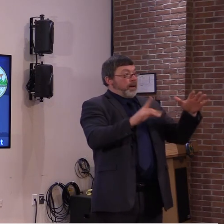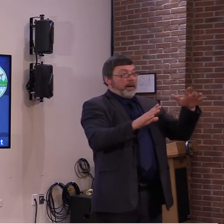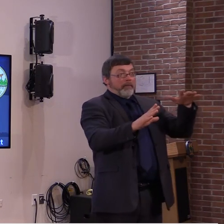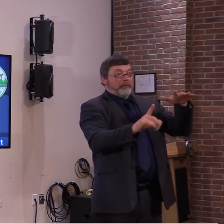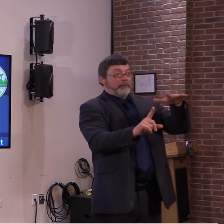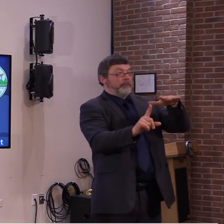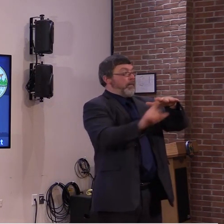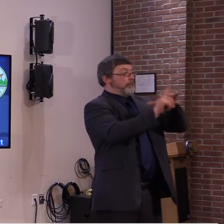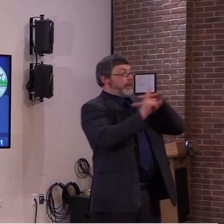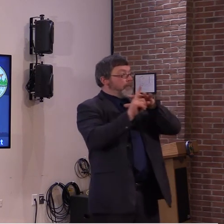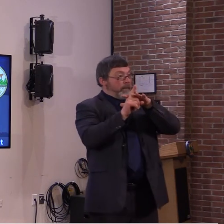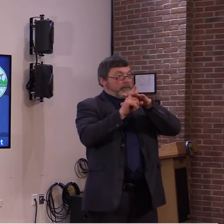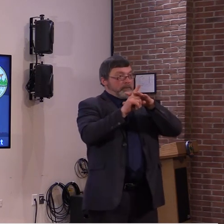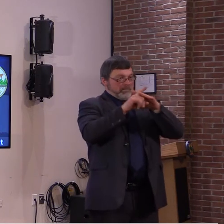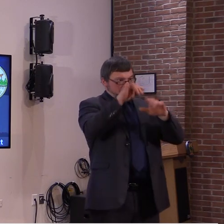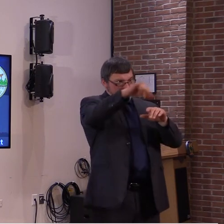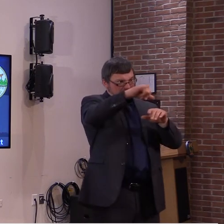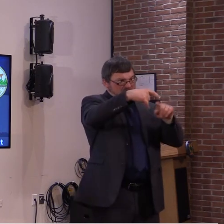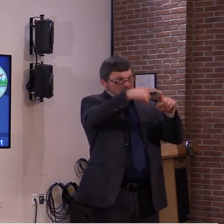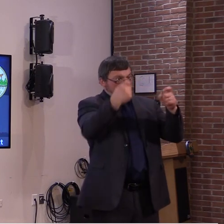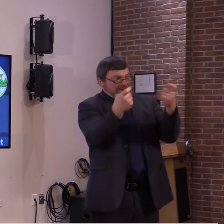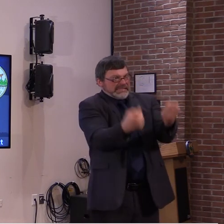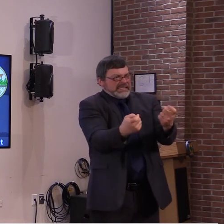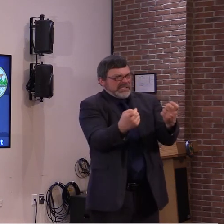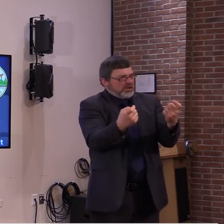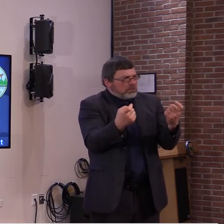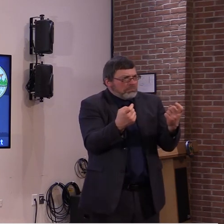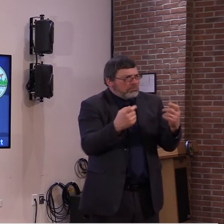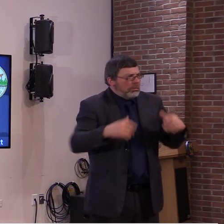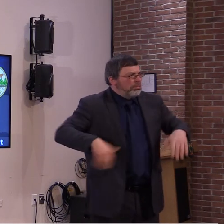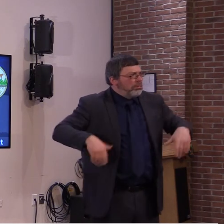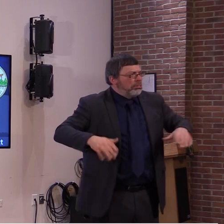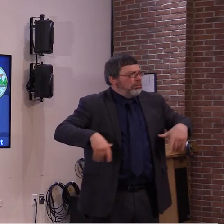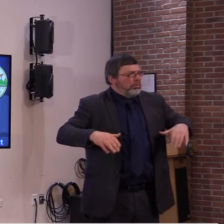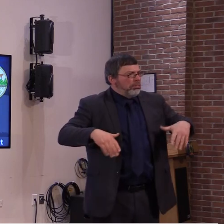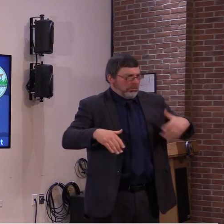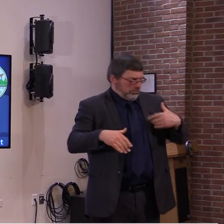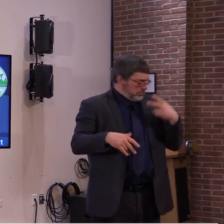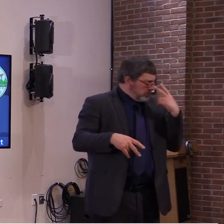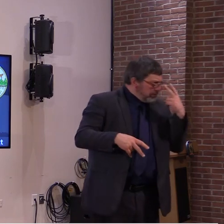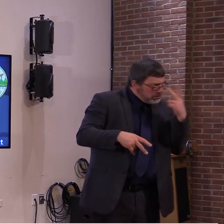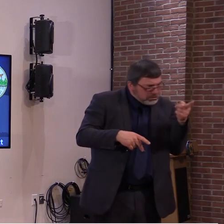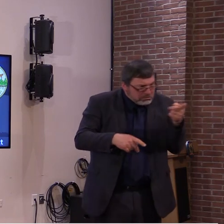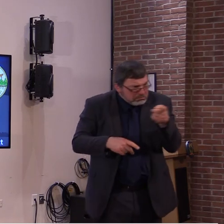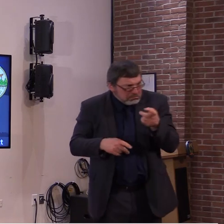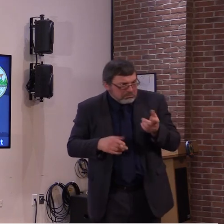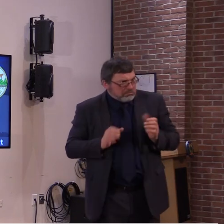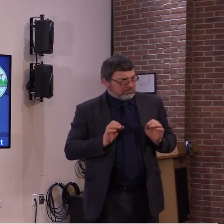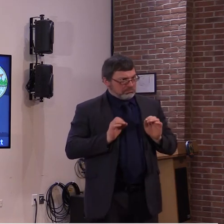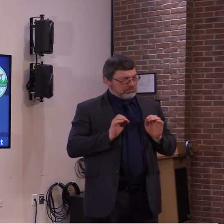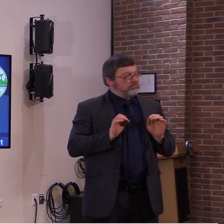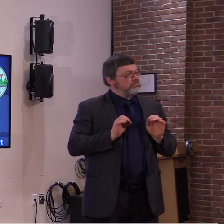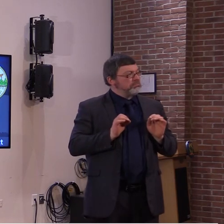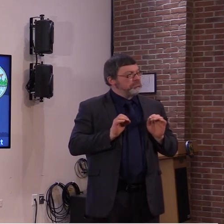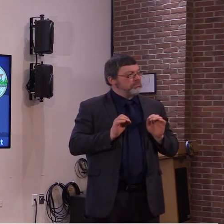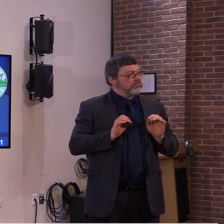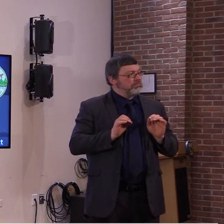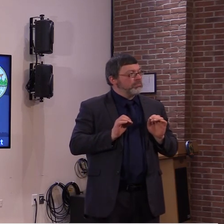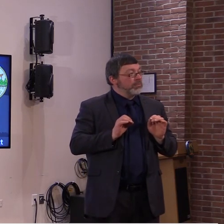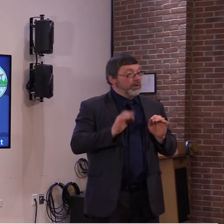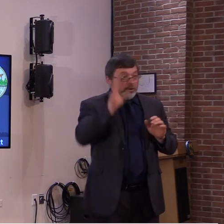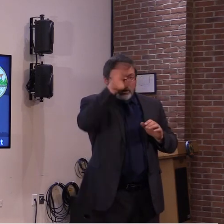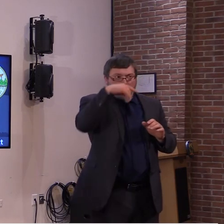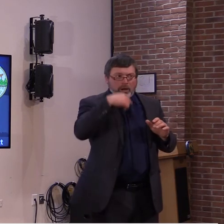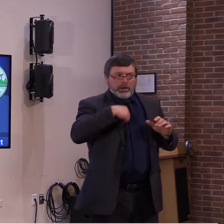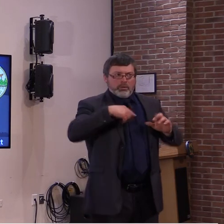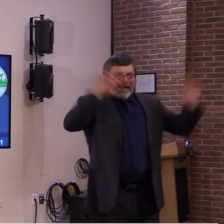to step up enforcement. But we're, you know, we have to acknowledge that we've asked the